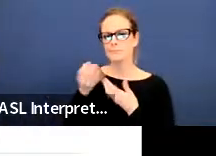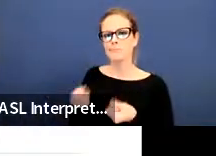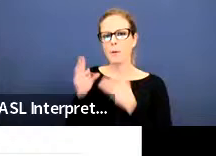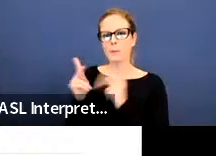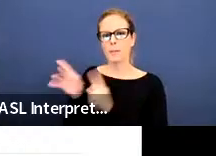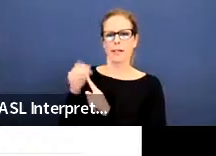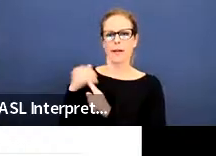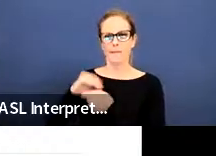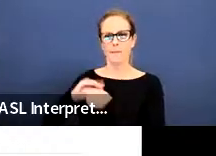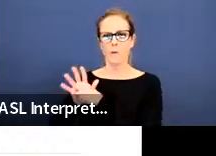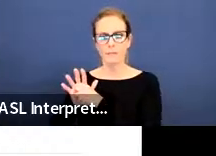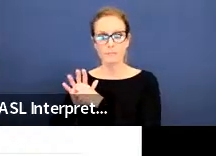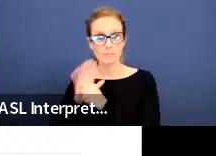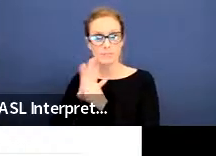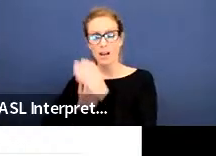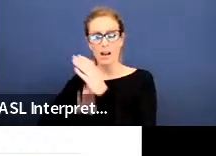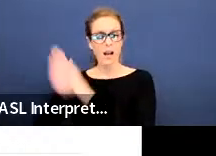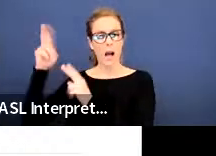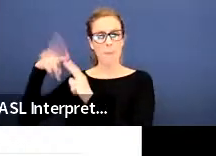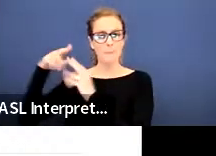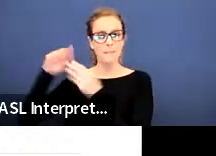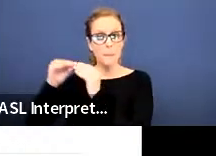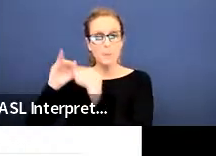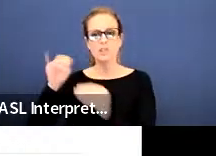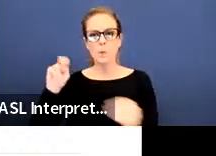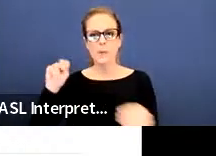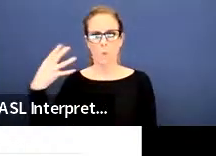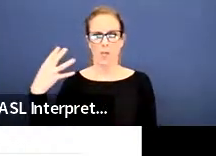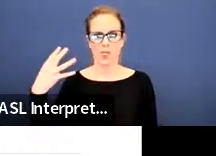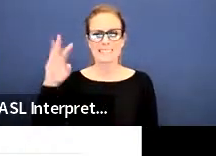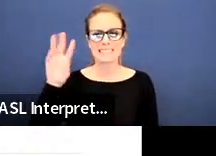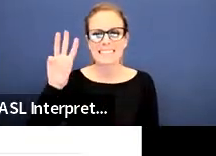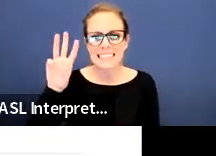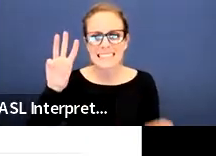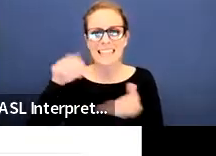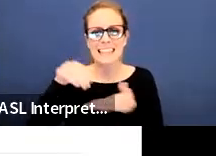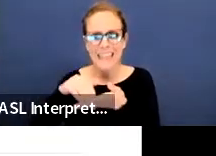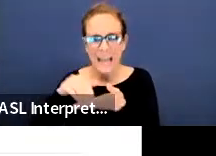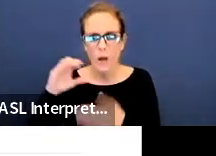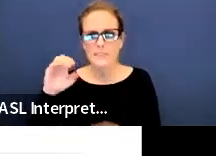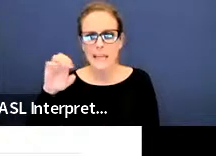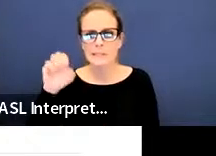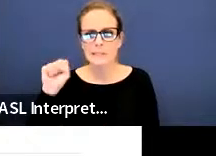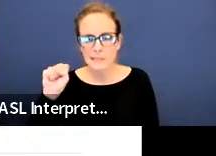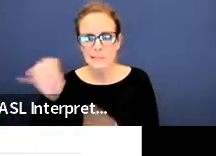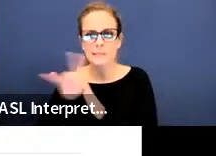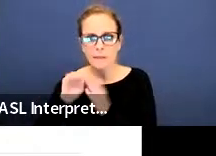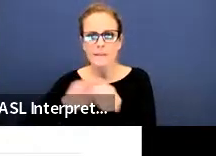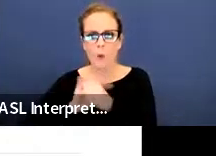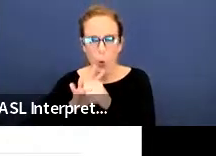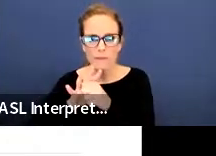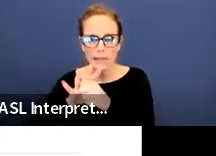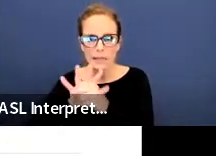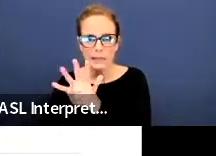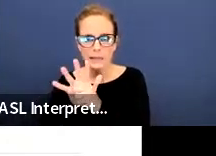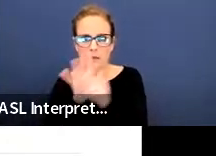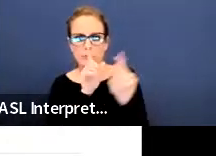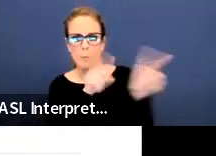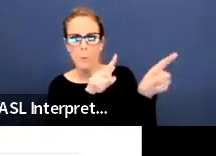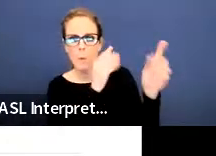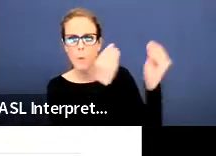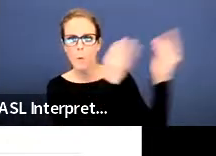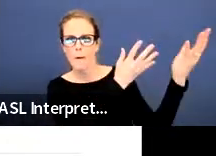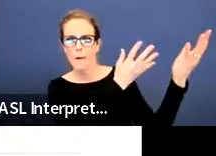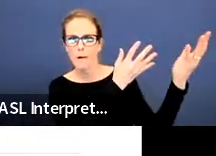the peak, the spike, the highest number, January 4th, 6,000 cases were reported on that day alone, which is